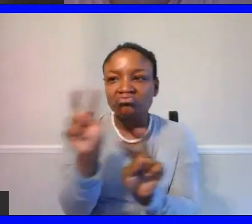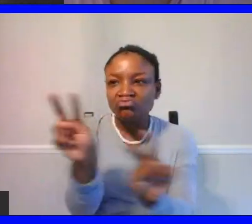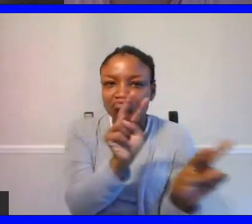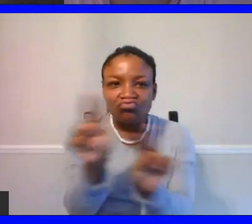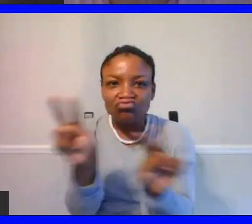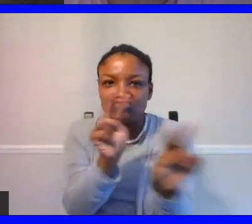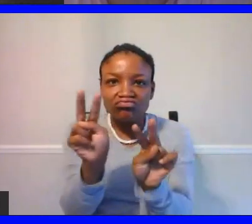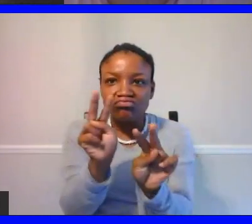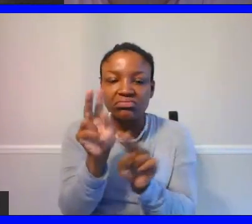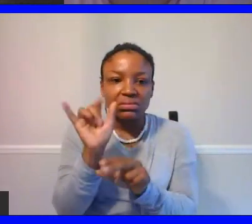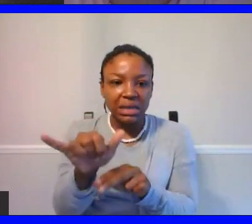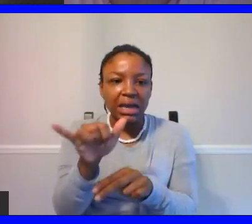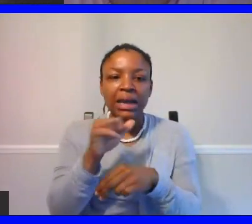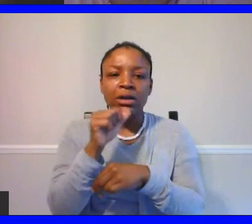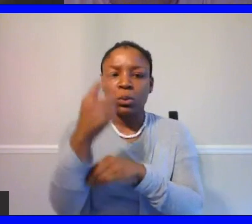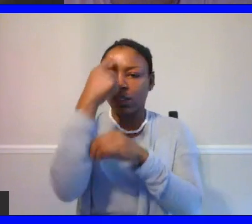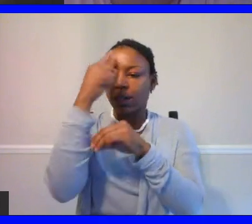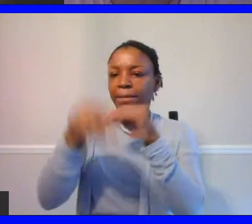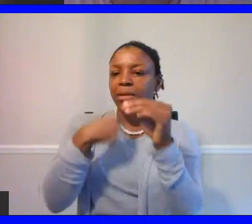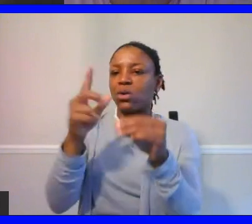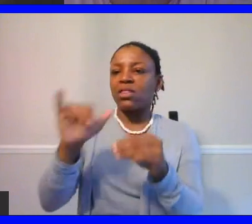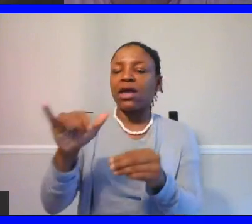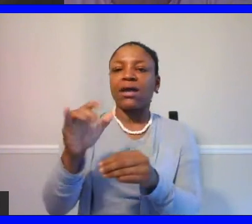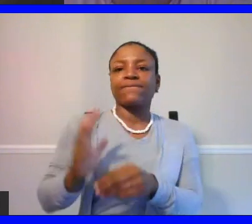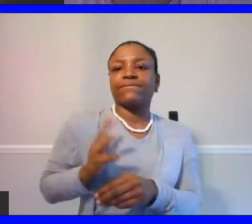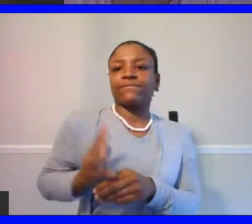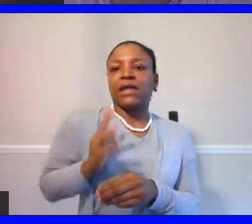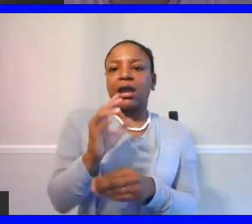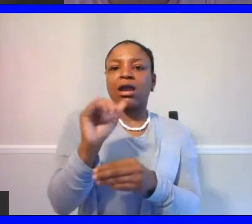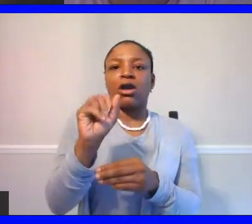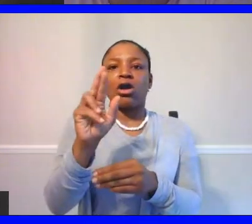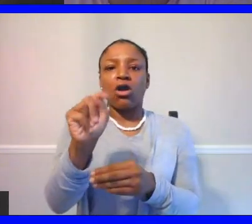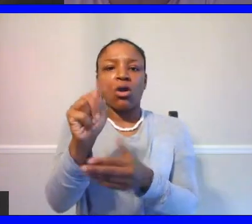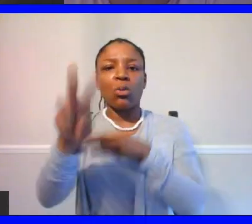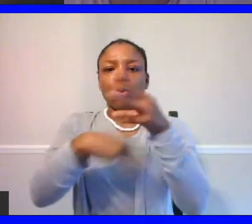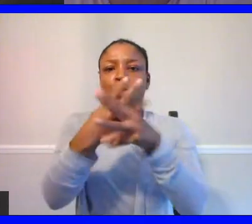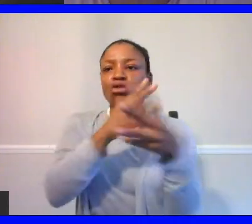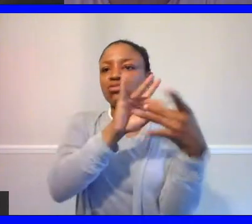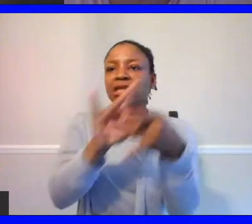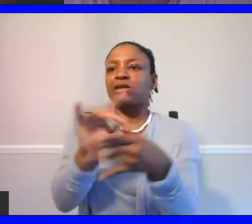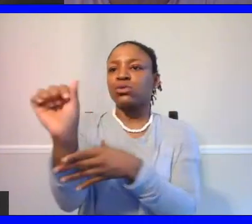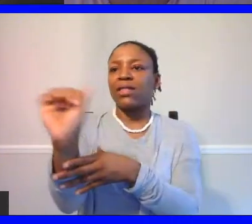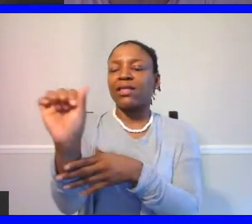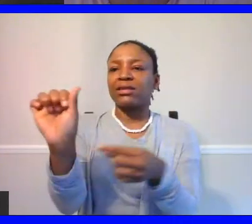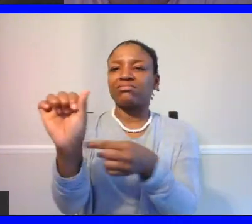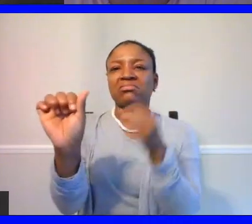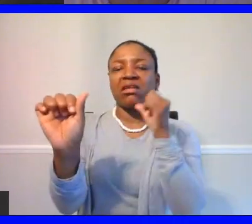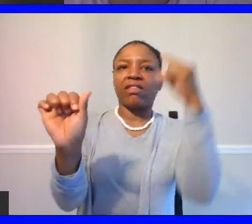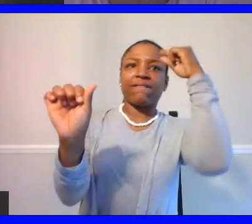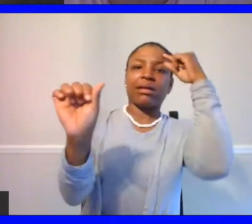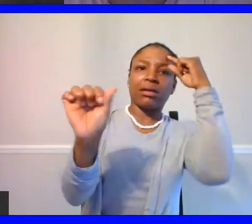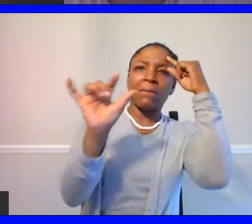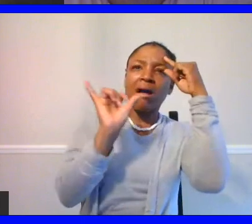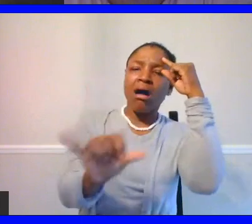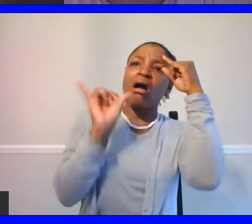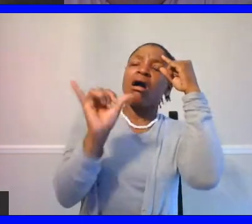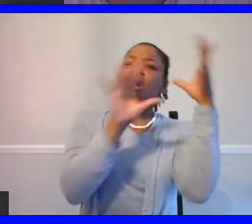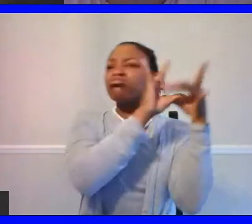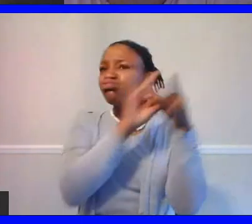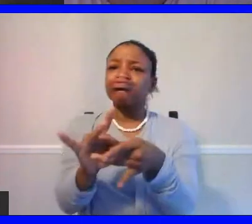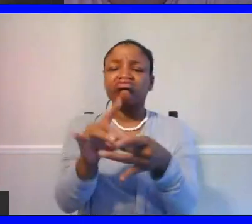I don't think of the fine art world as being connected to athletics, but I mean, you know, there is a lot of,